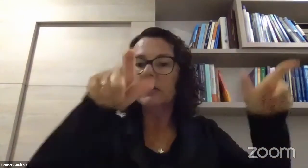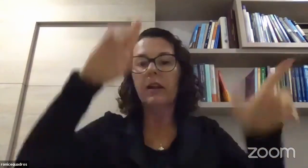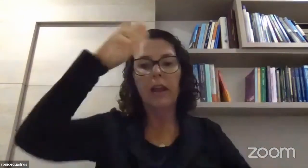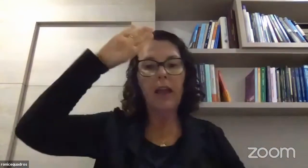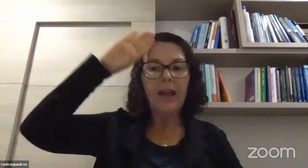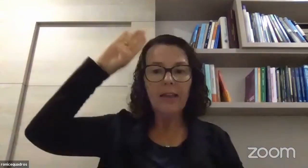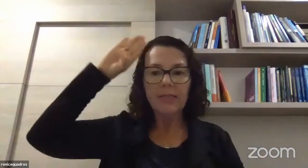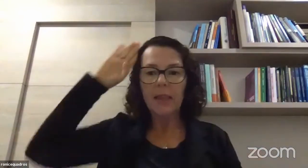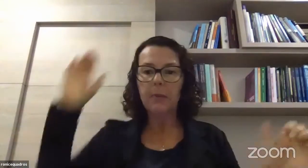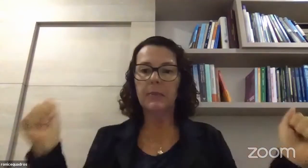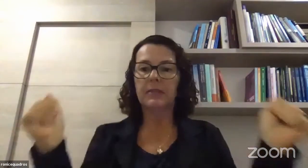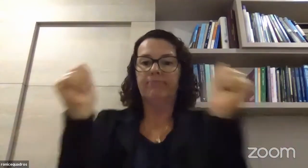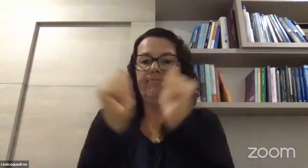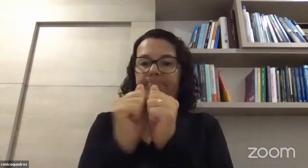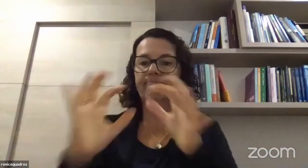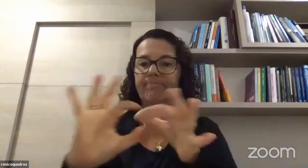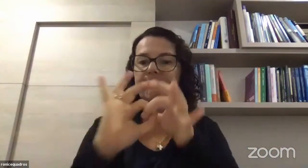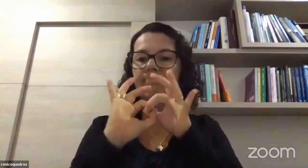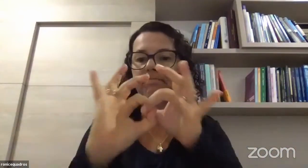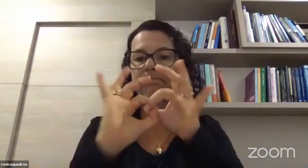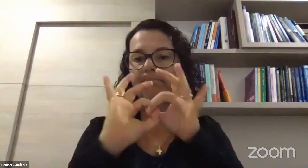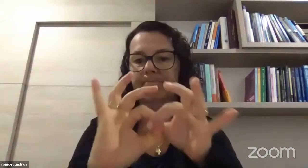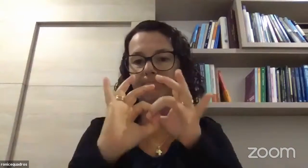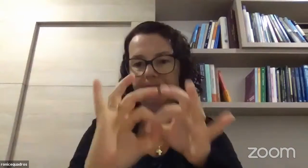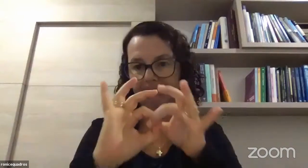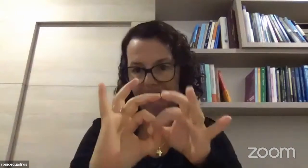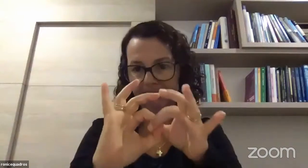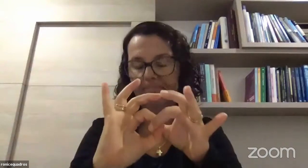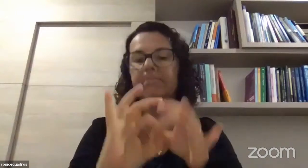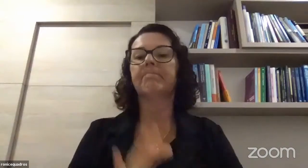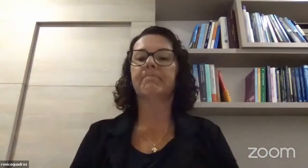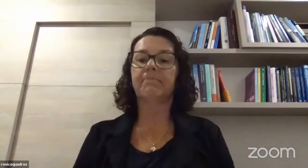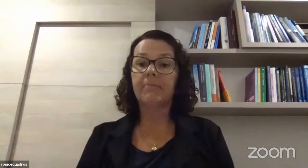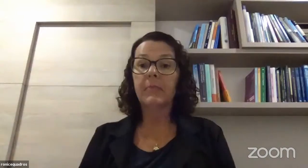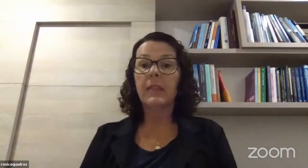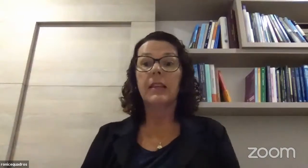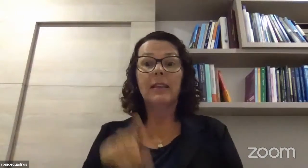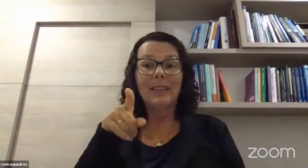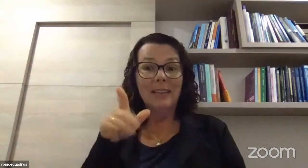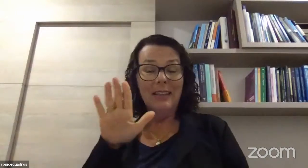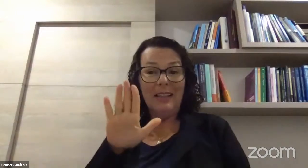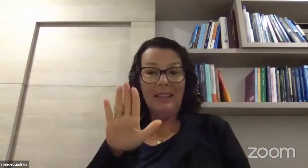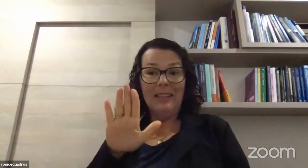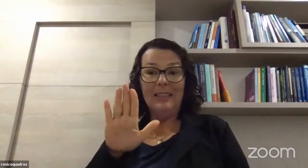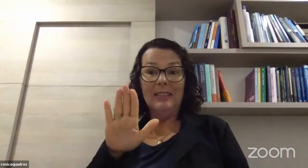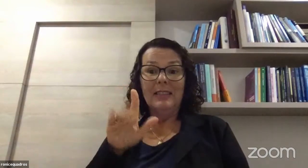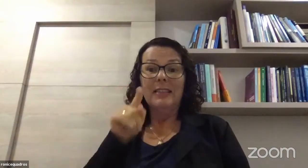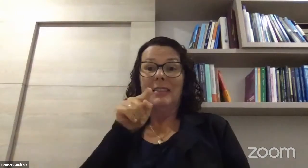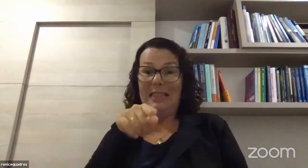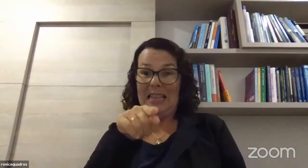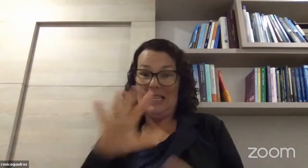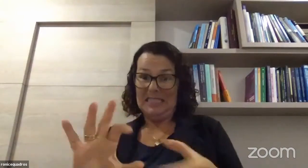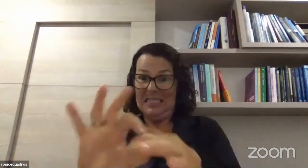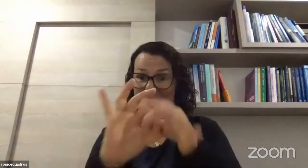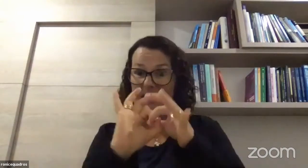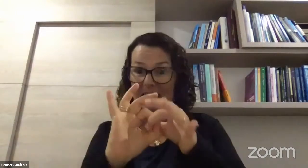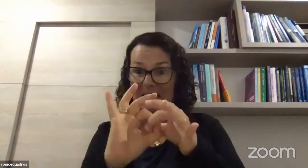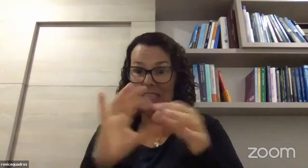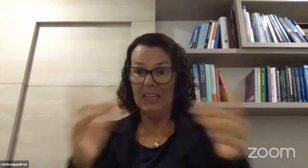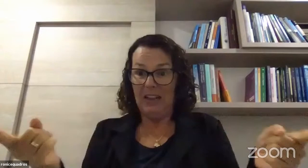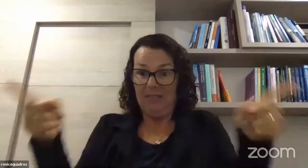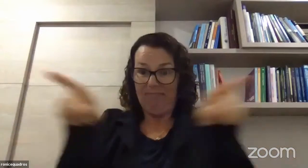with researchers and deaf people and anthropologists as a collective.